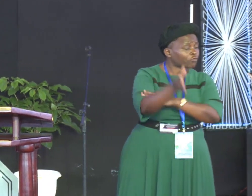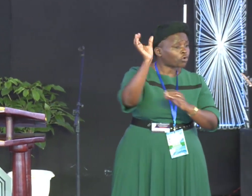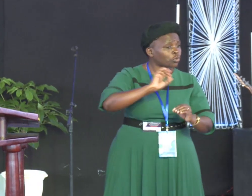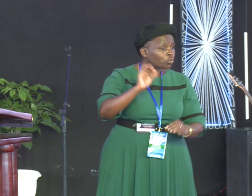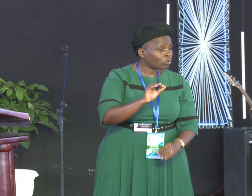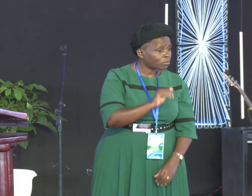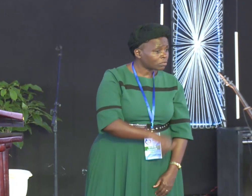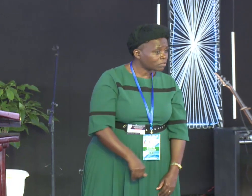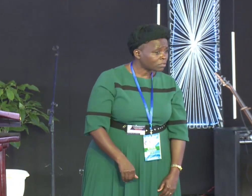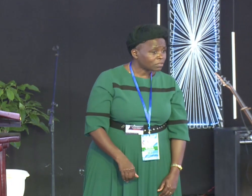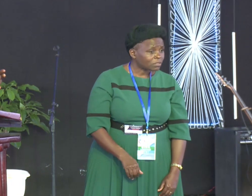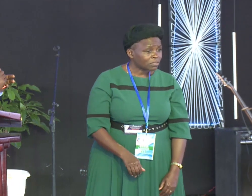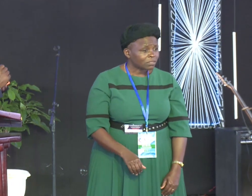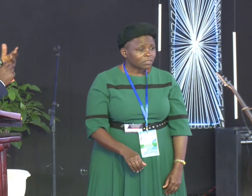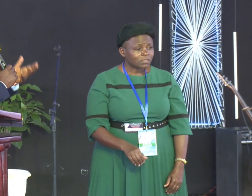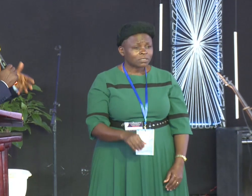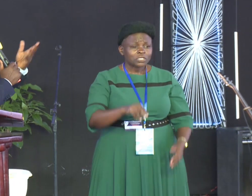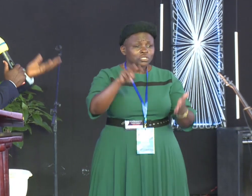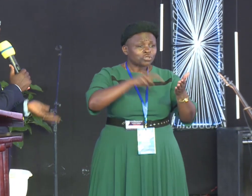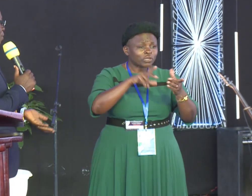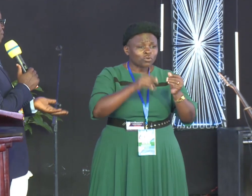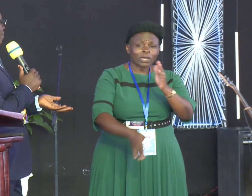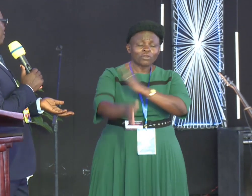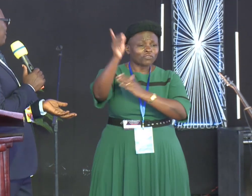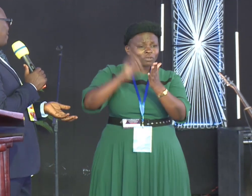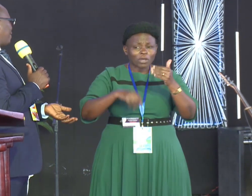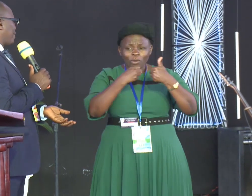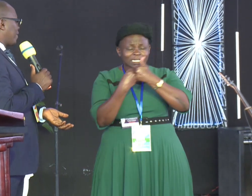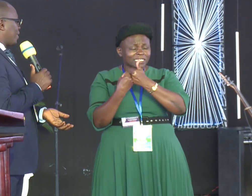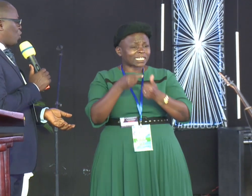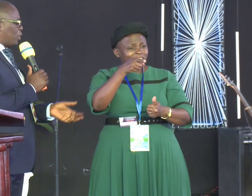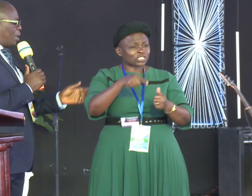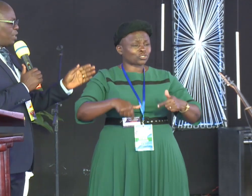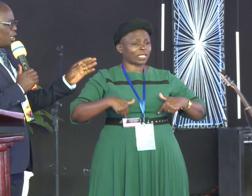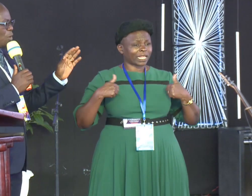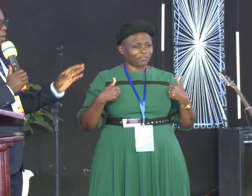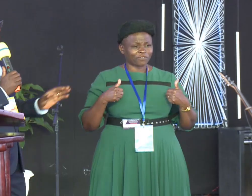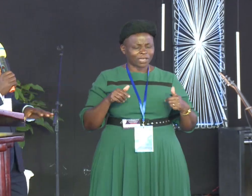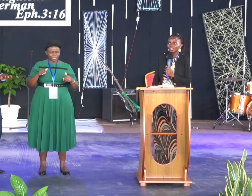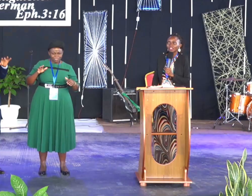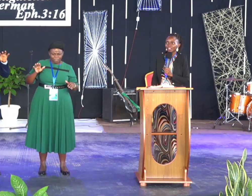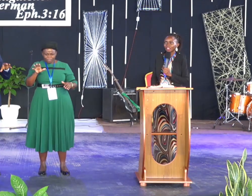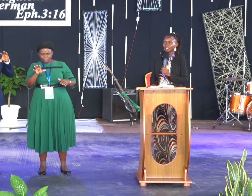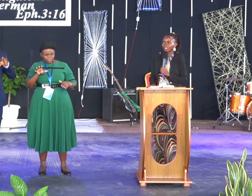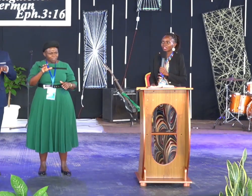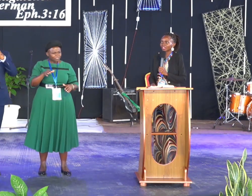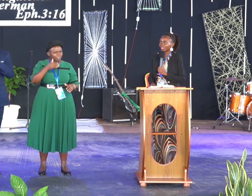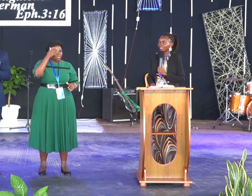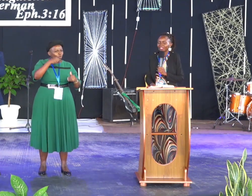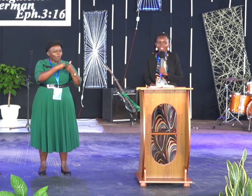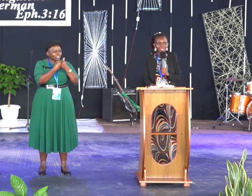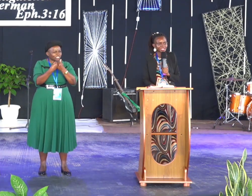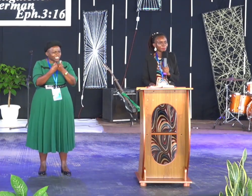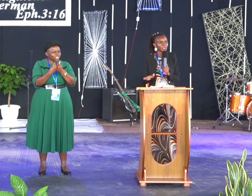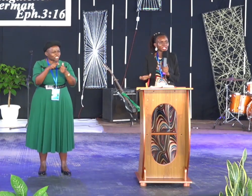and you fail to read the word. Chechi kusomoza mu bulamu. What challenges you in life? Tomutya munyenye ko mugambe ne chechi kusomoza